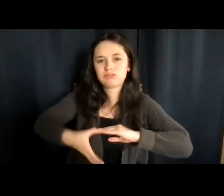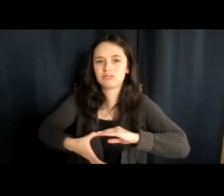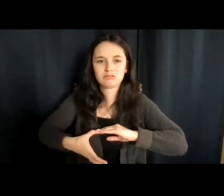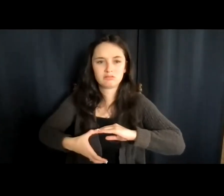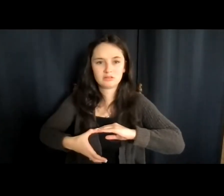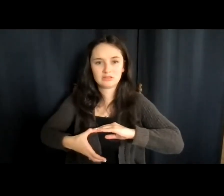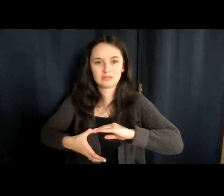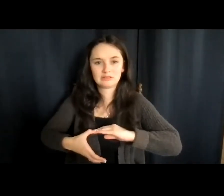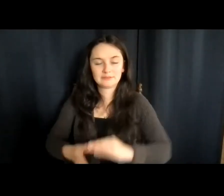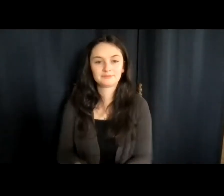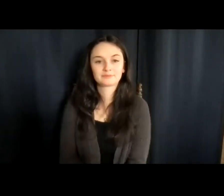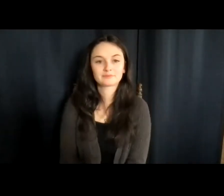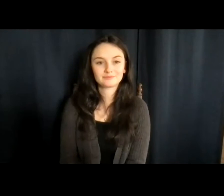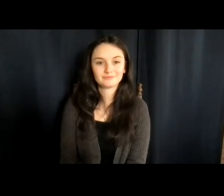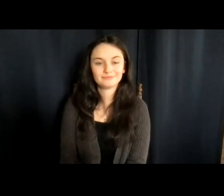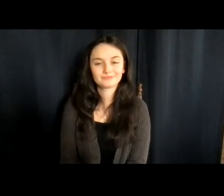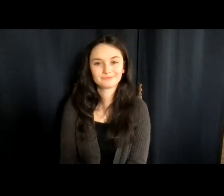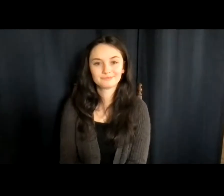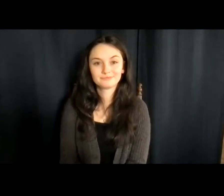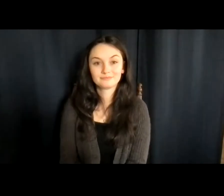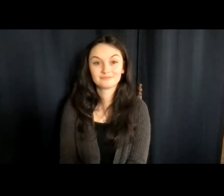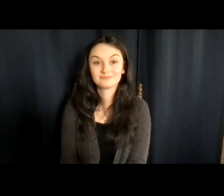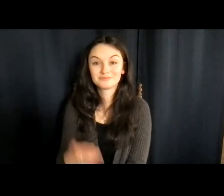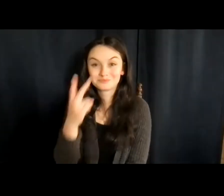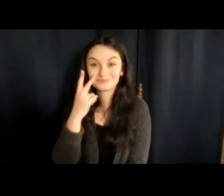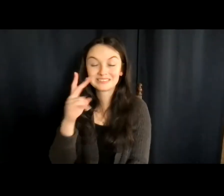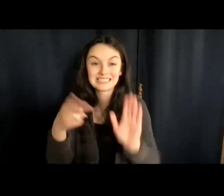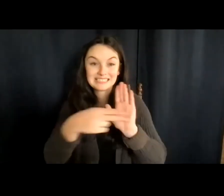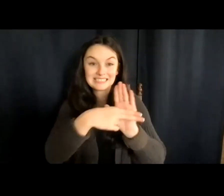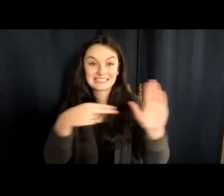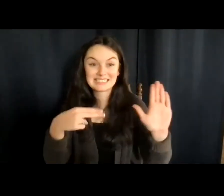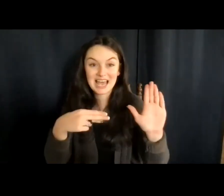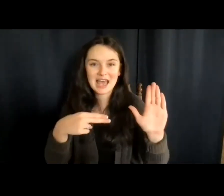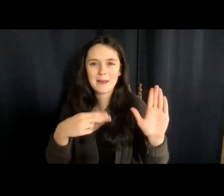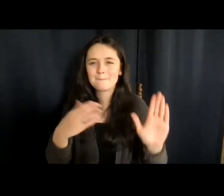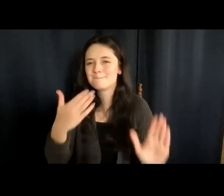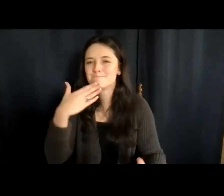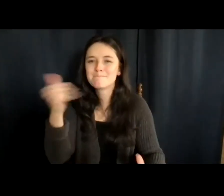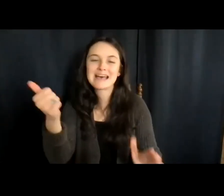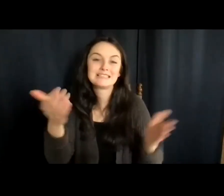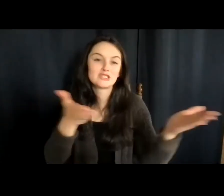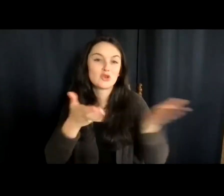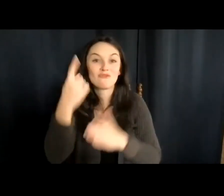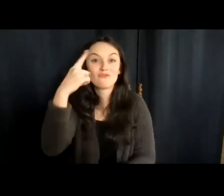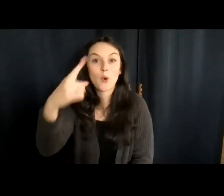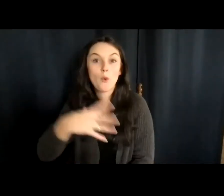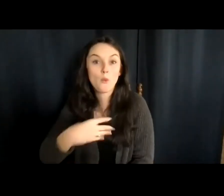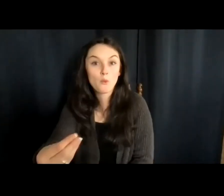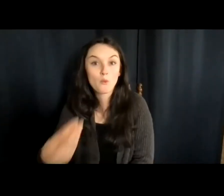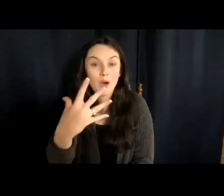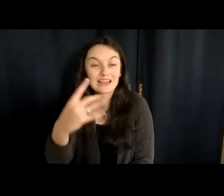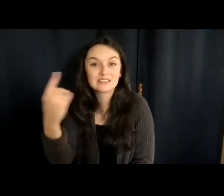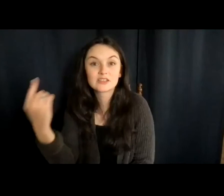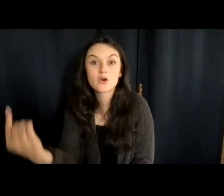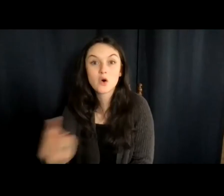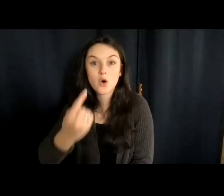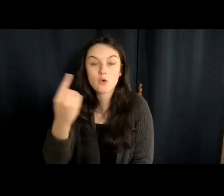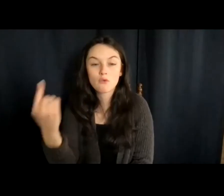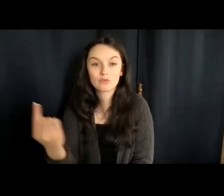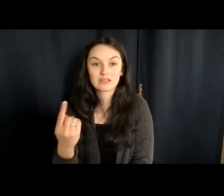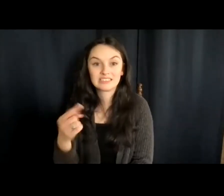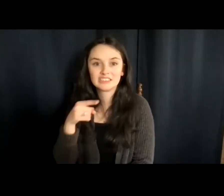says, "The best service for whites only." So she was living in a time of